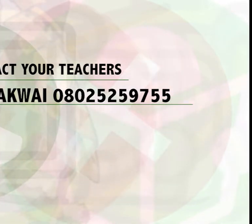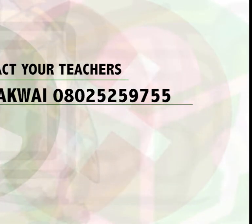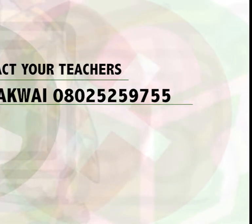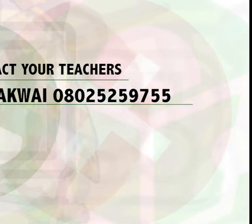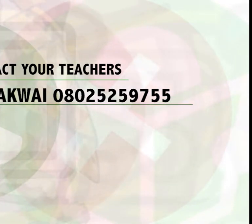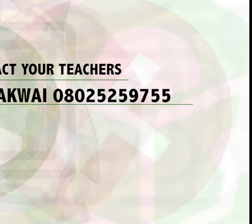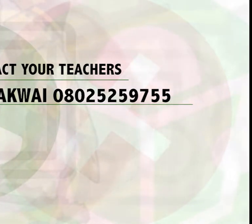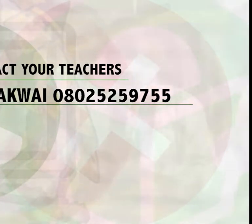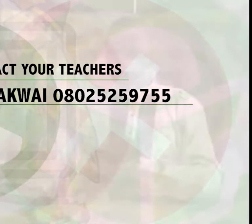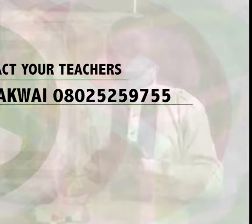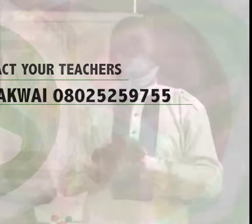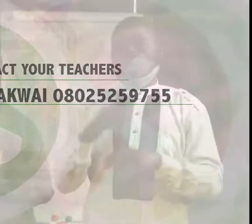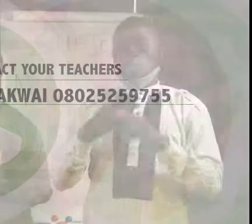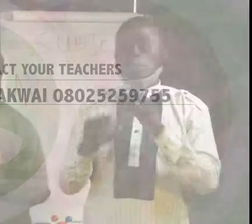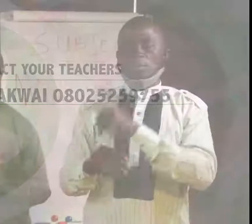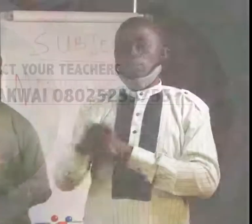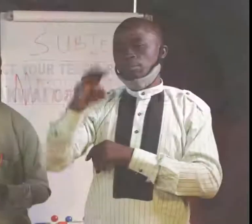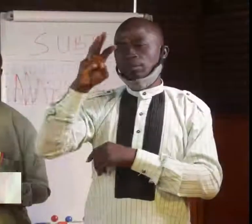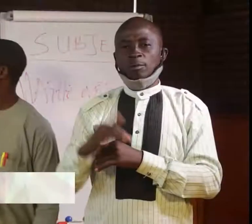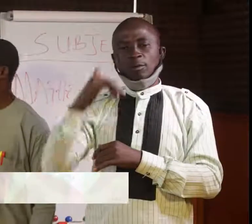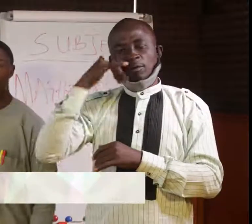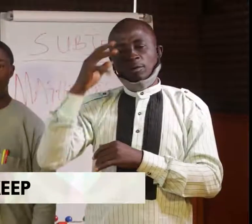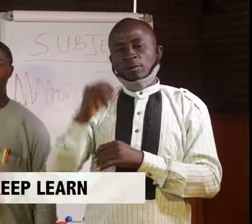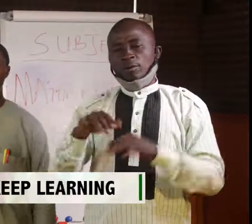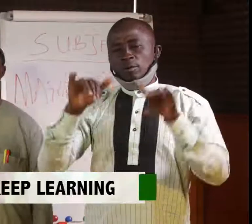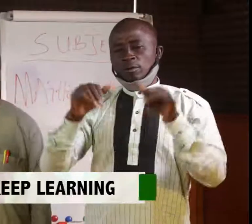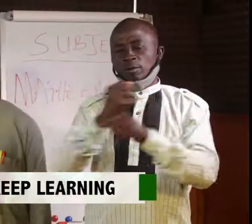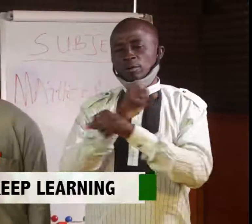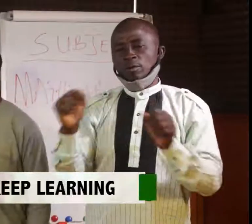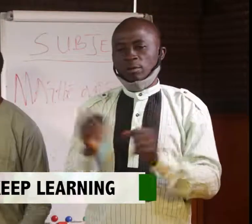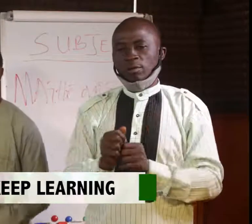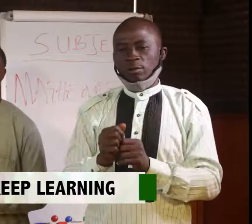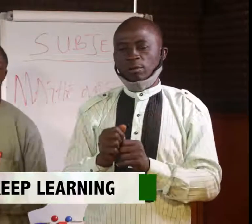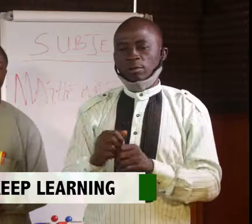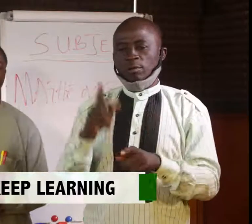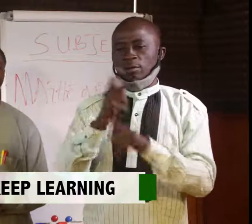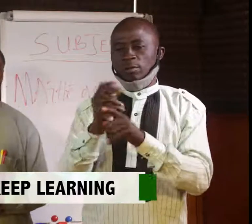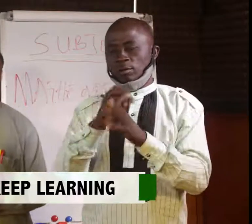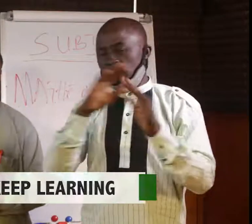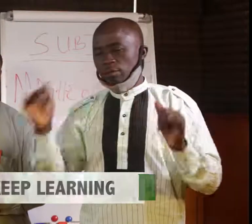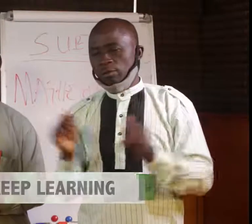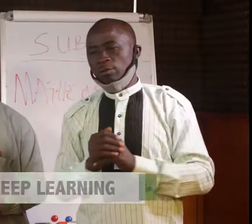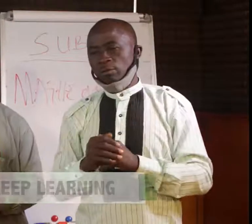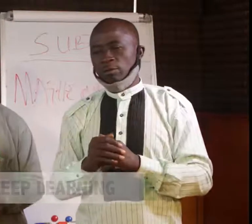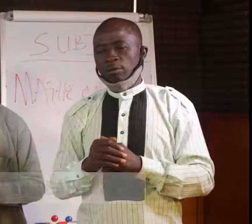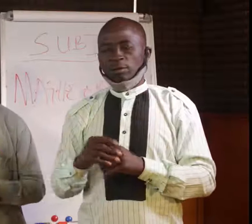080-2525-080-2525-9755. I remain Monday Bokwai. Stay safe, keep